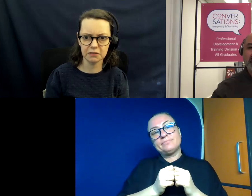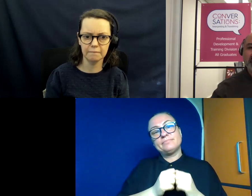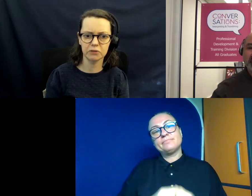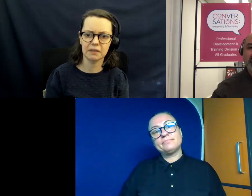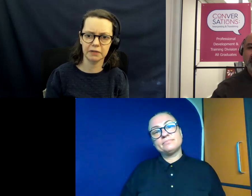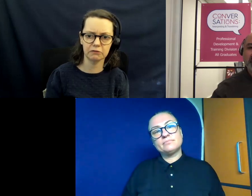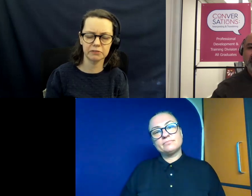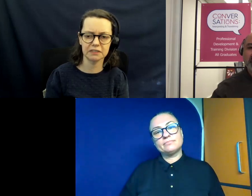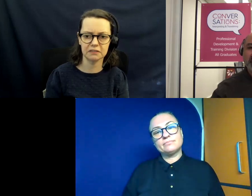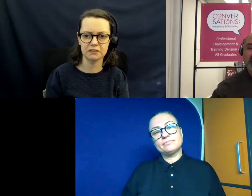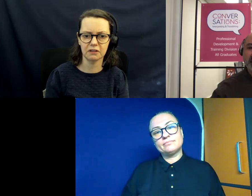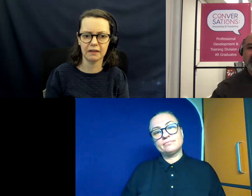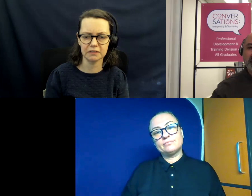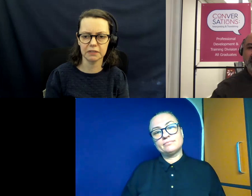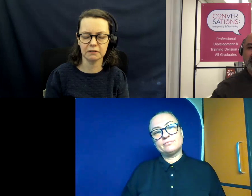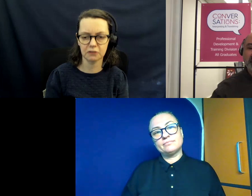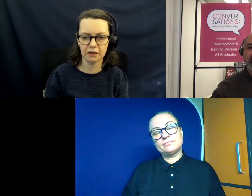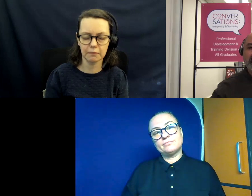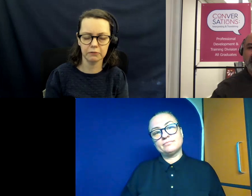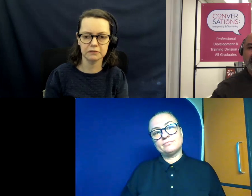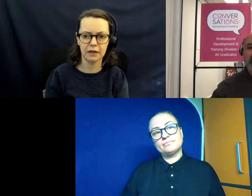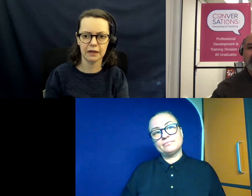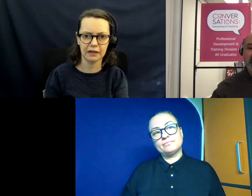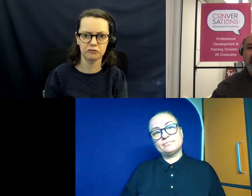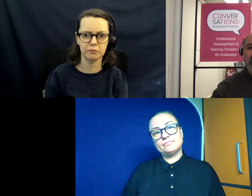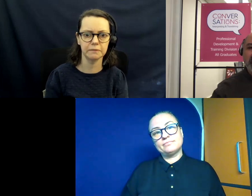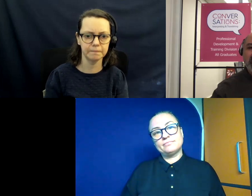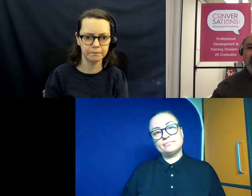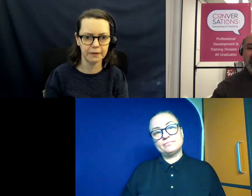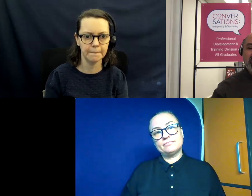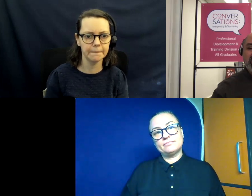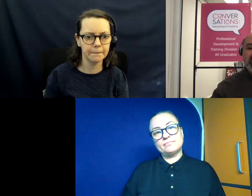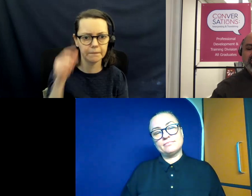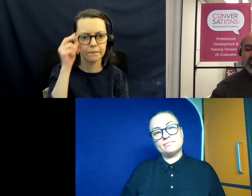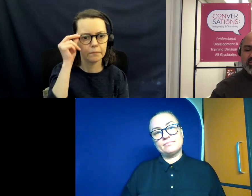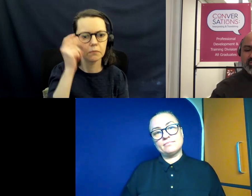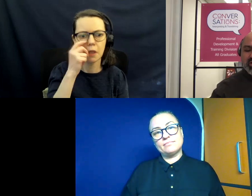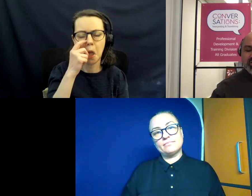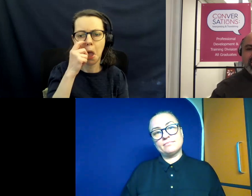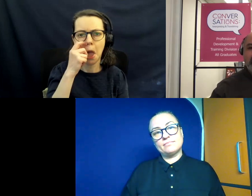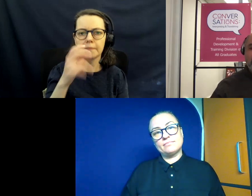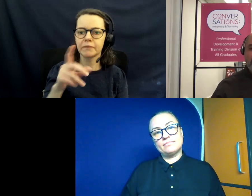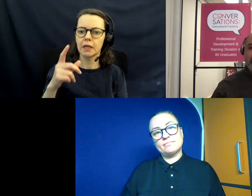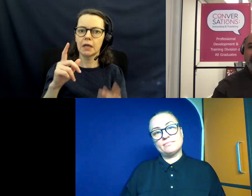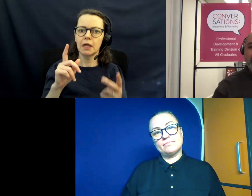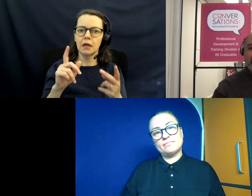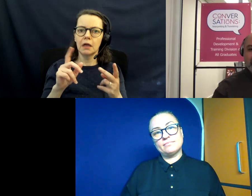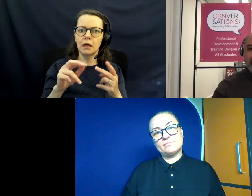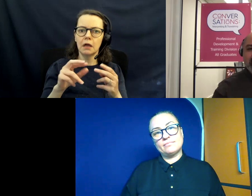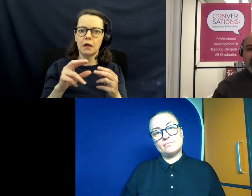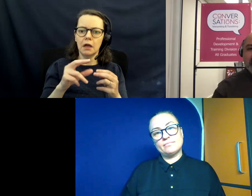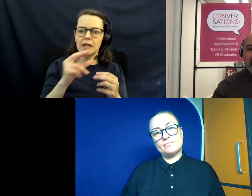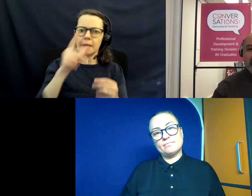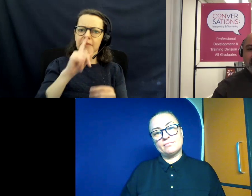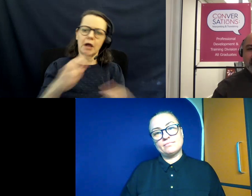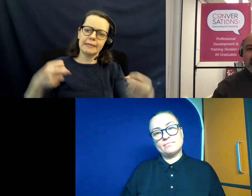contribute because they're being represented, so they have something, so they're important and can contribute. Yeah. And some people might say, well, you've got the captions on